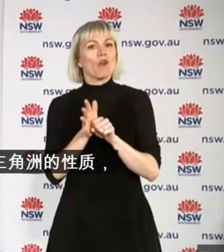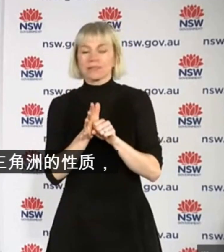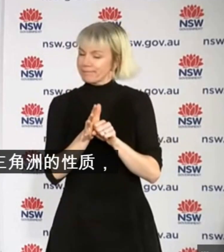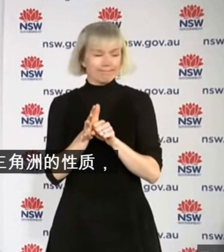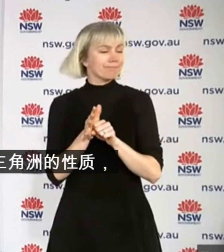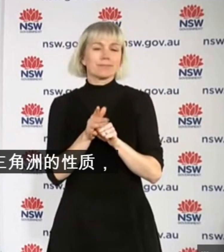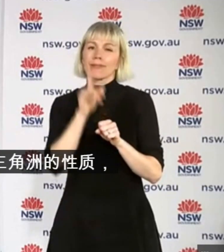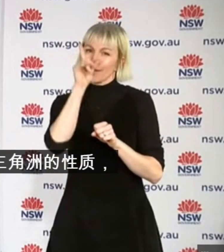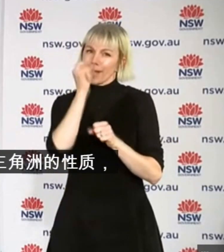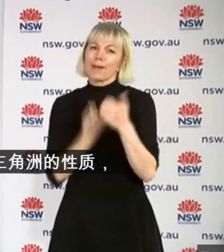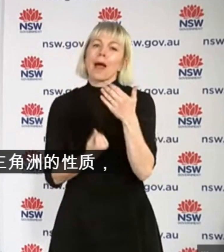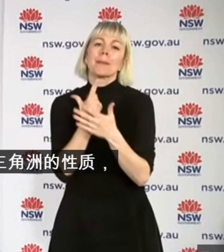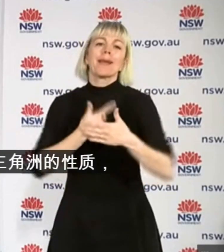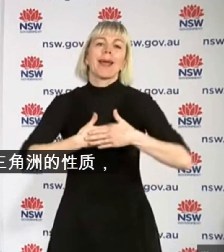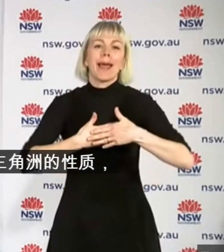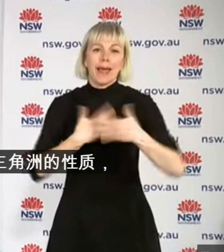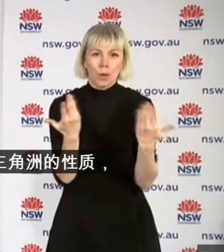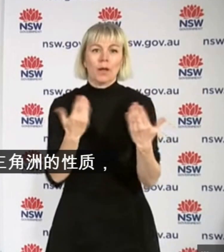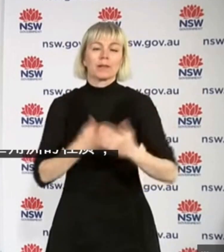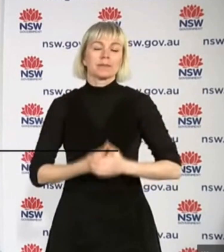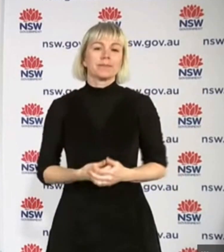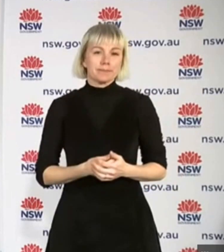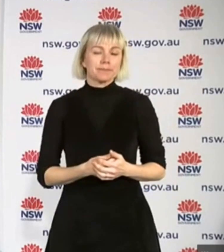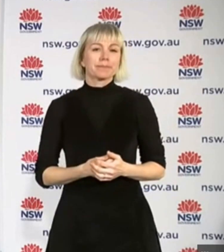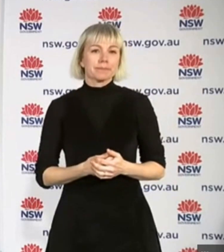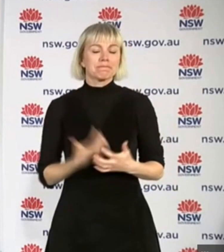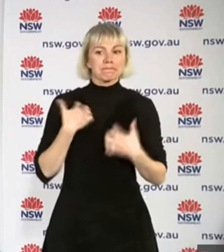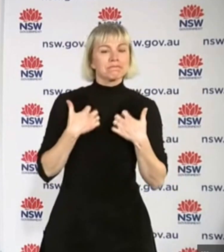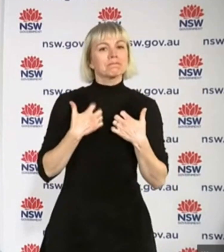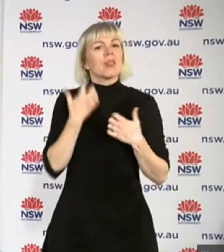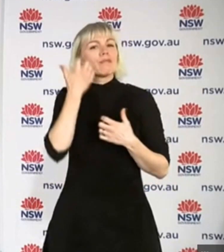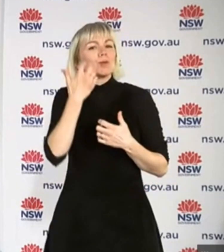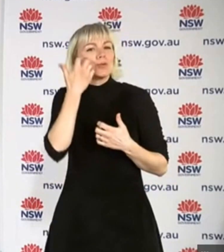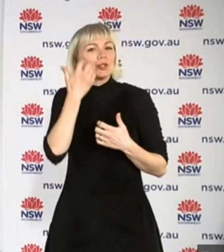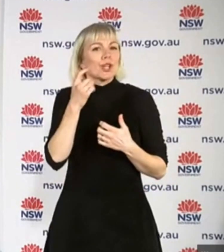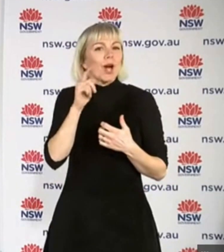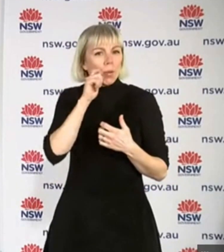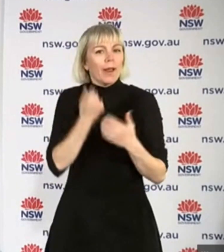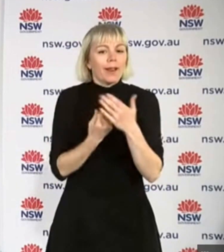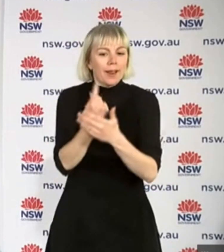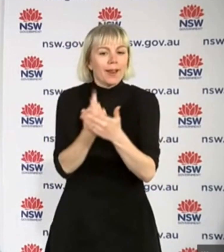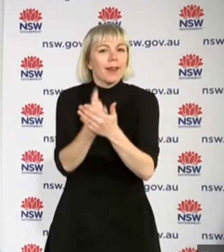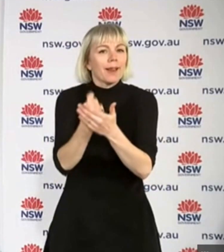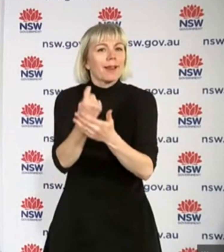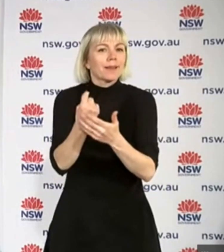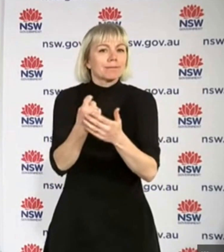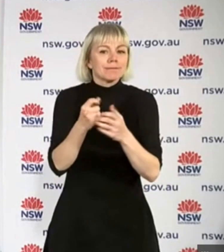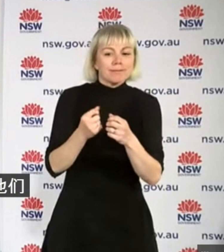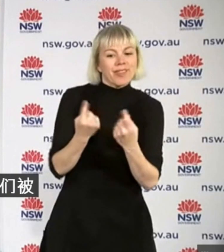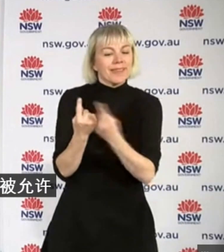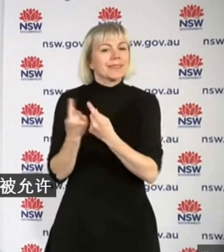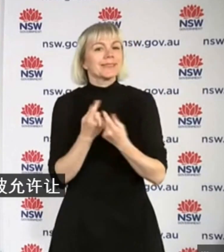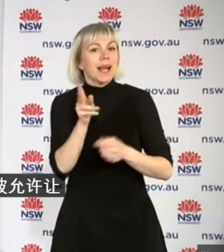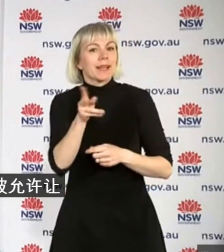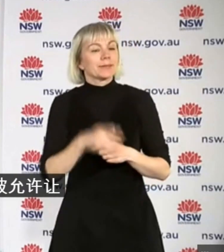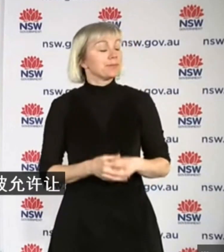Delta. But also, we can look forward to those opportunities. Premier, if I can confirm on community. Places of worship, they're